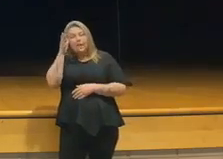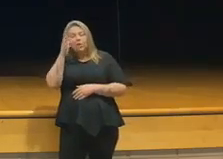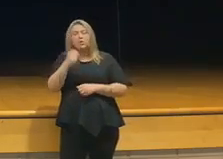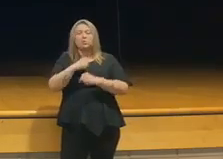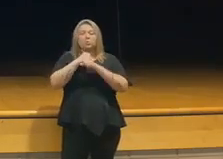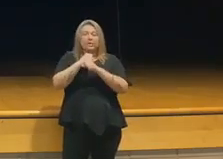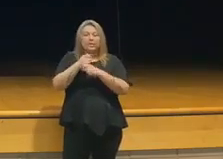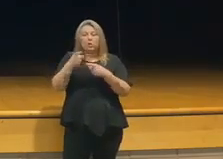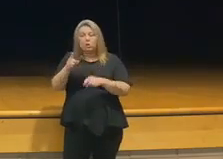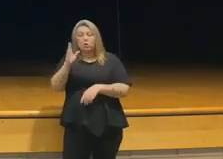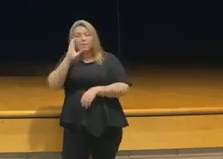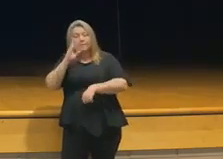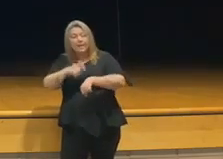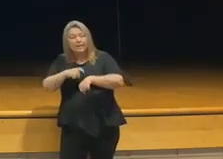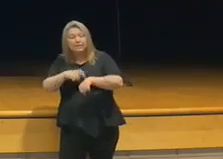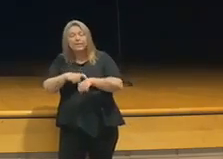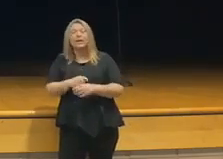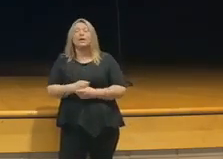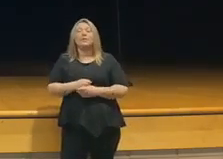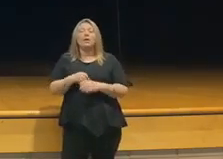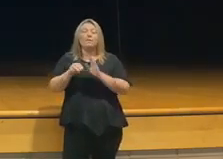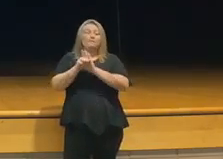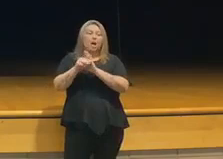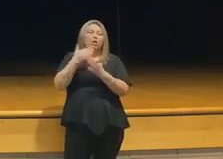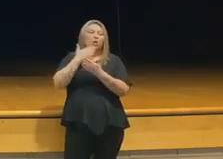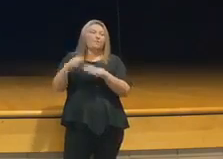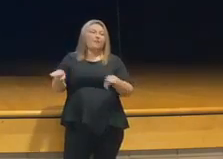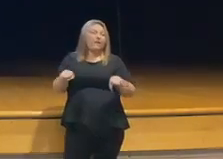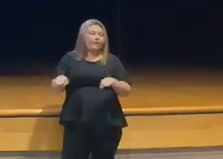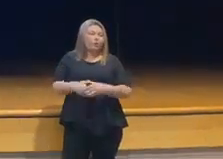providing supervision, model good behavior.